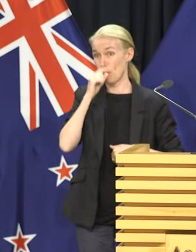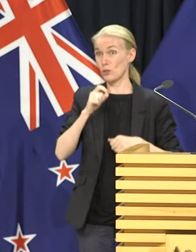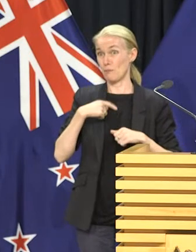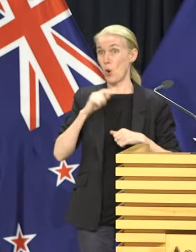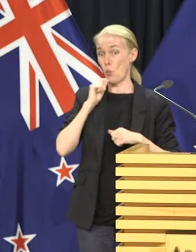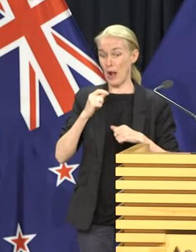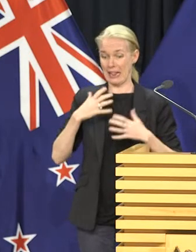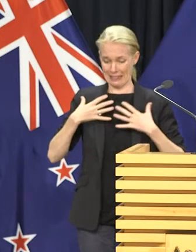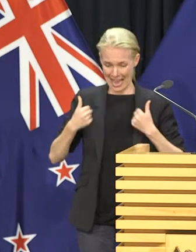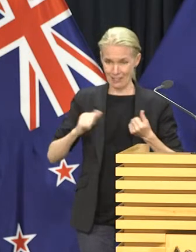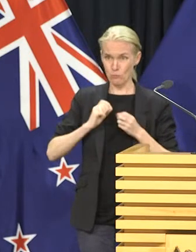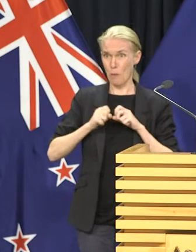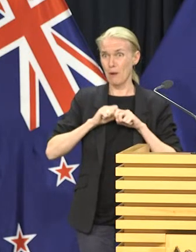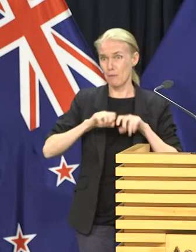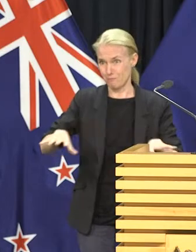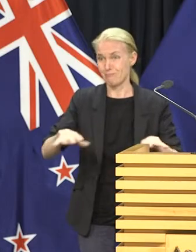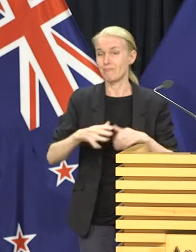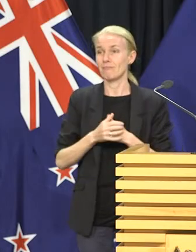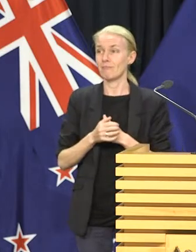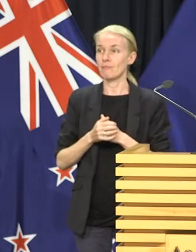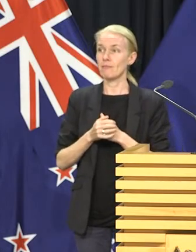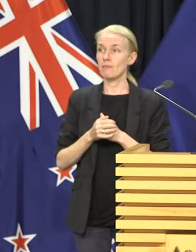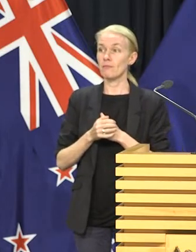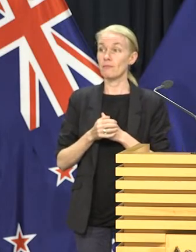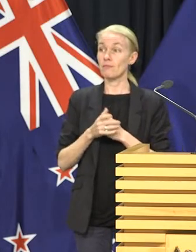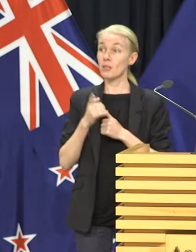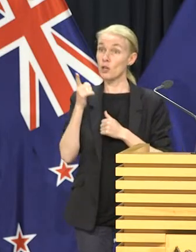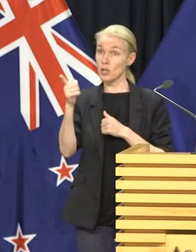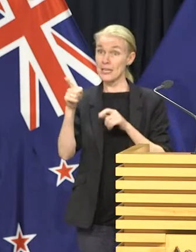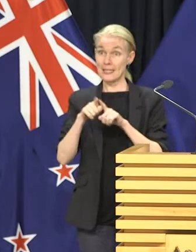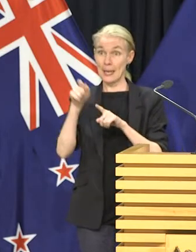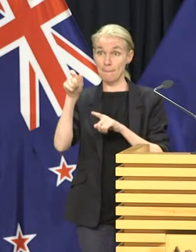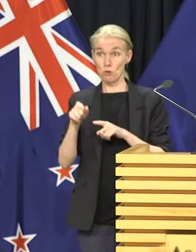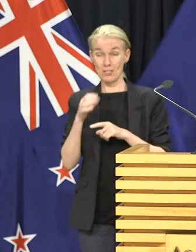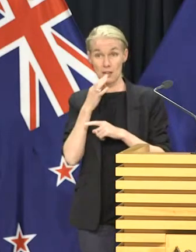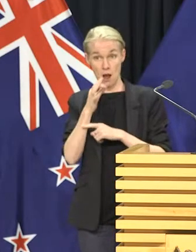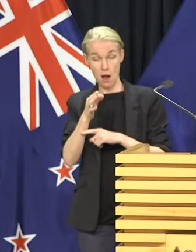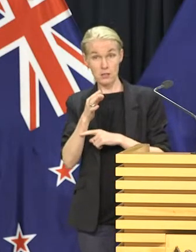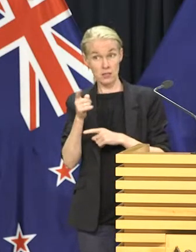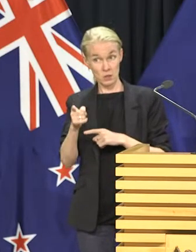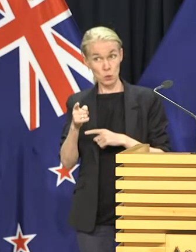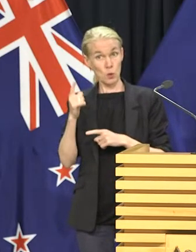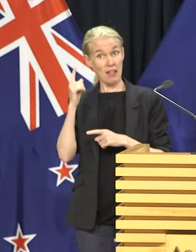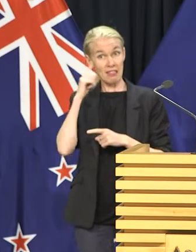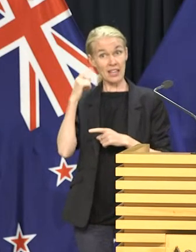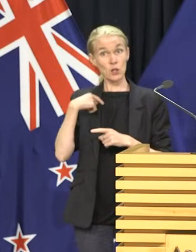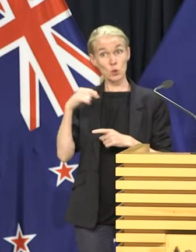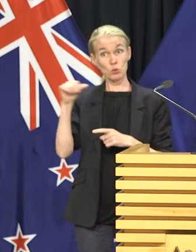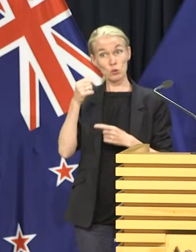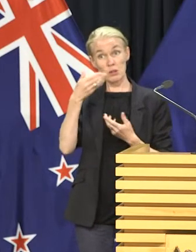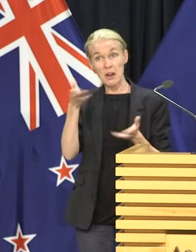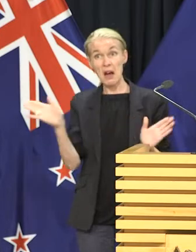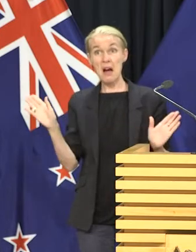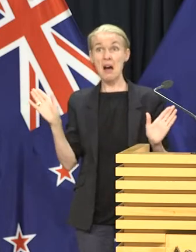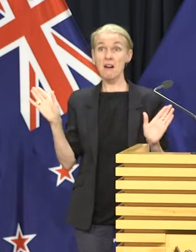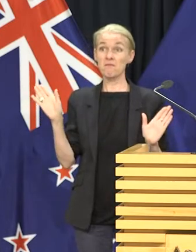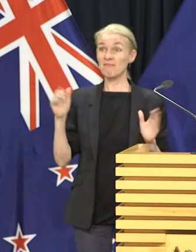sit comfortably with you moving towards making alcohol more freely available on all 365 days? No, it doesn't.